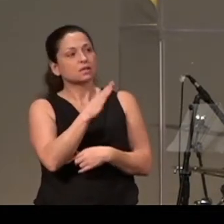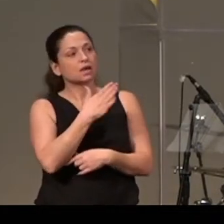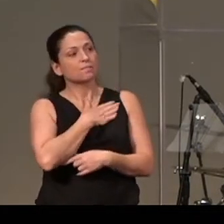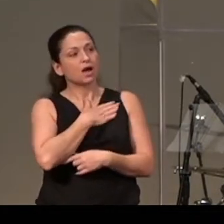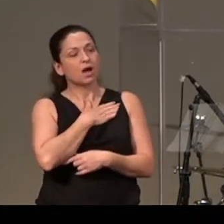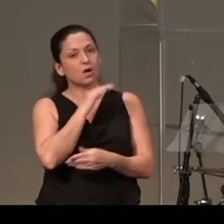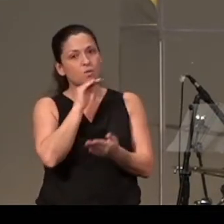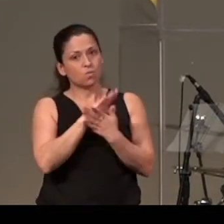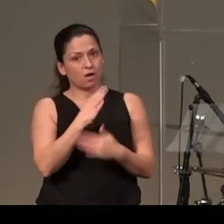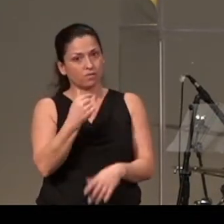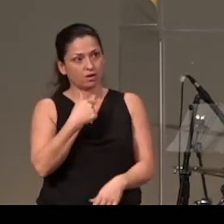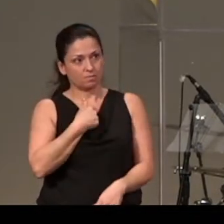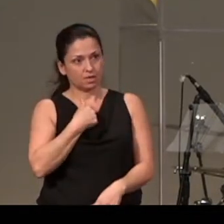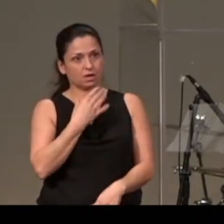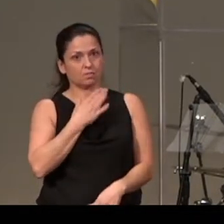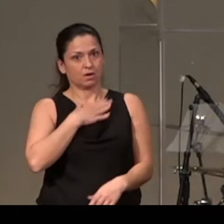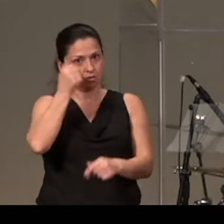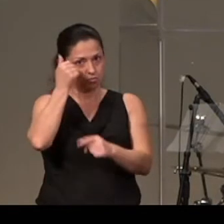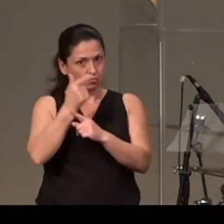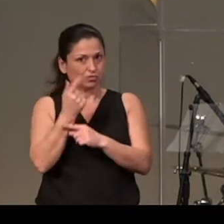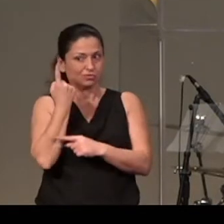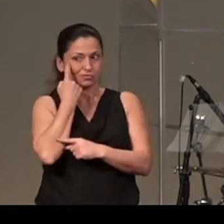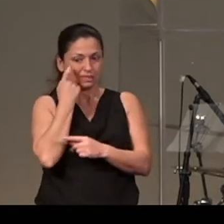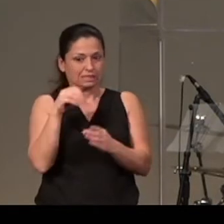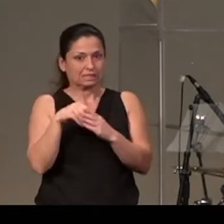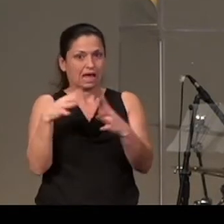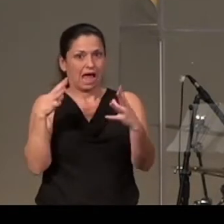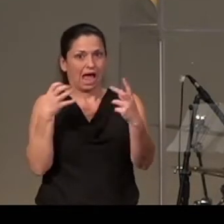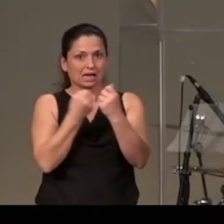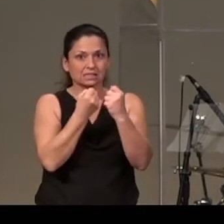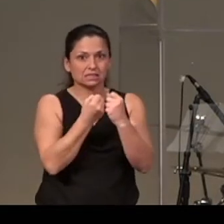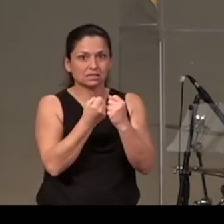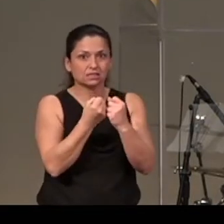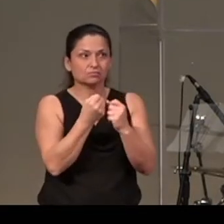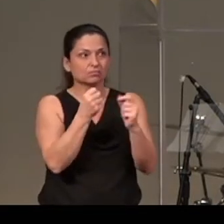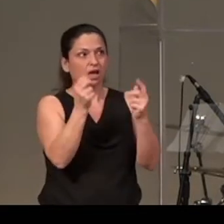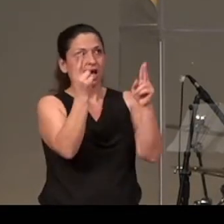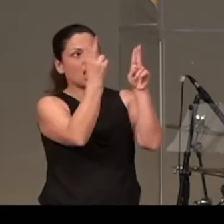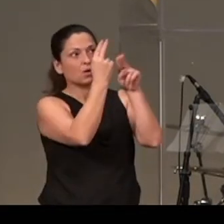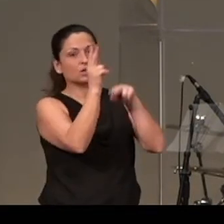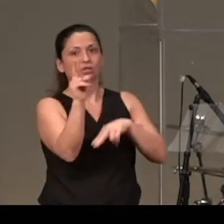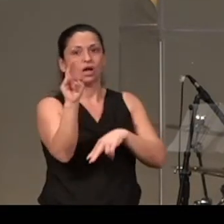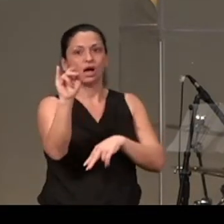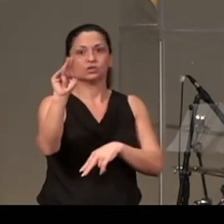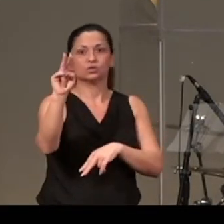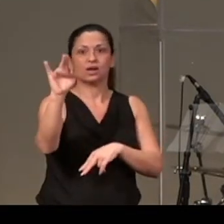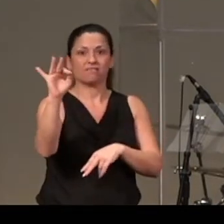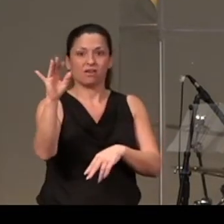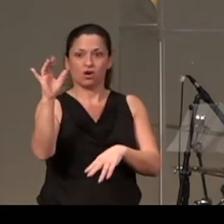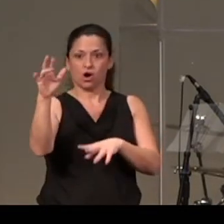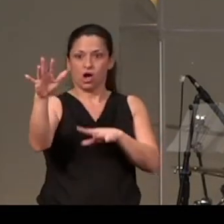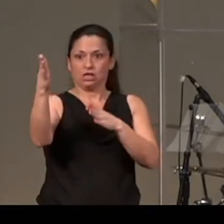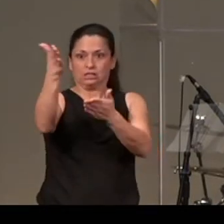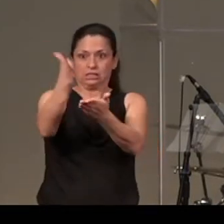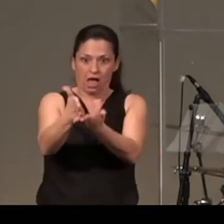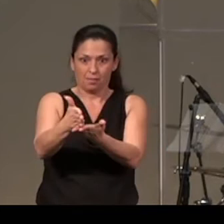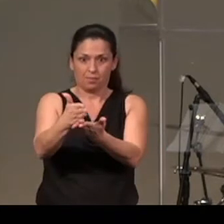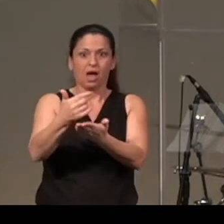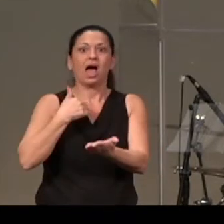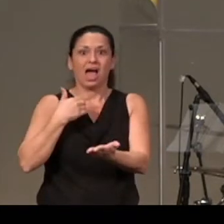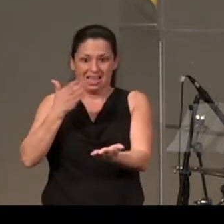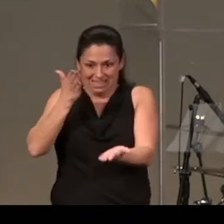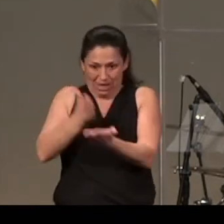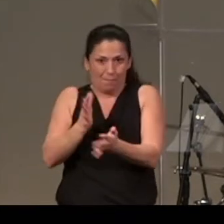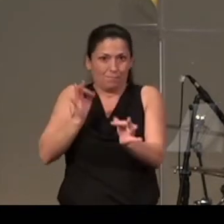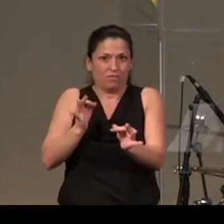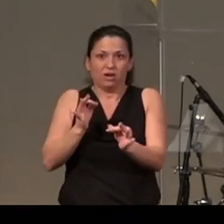an accident. We were coming down 295, and the cars in front of me stopped, and I stopped just in time, but the car behind me didn't